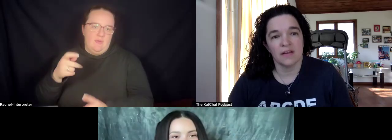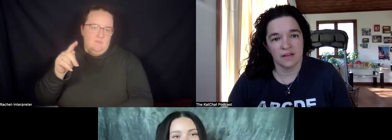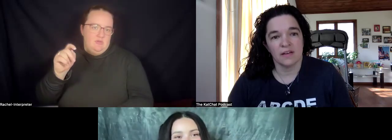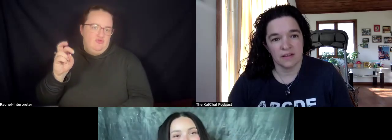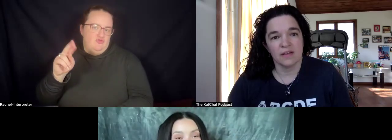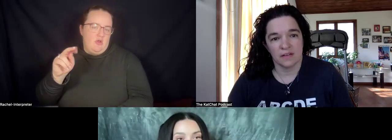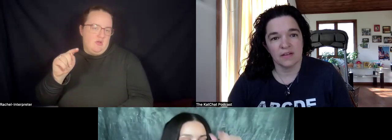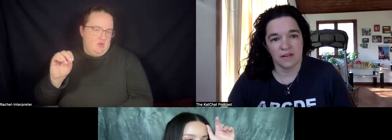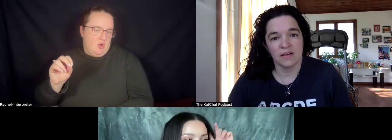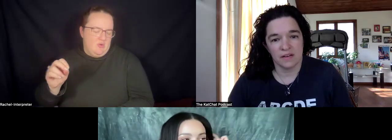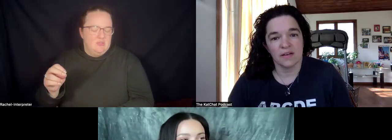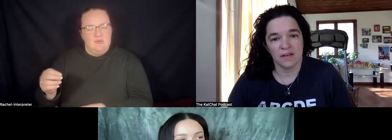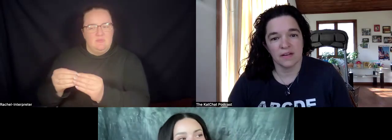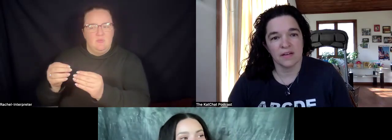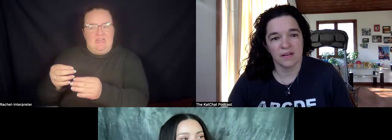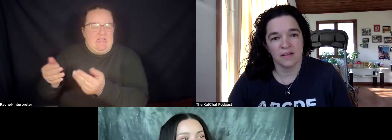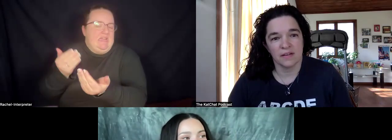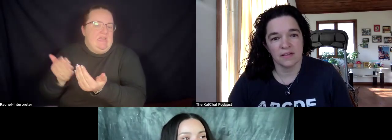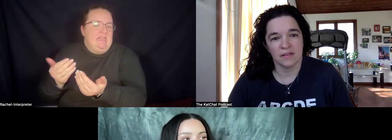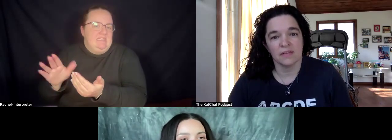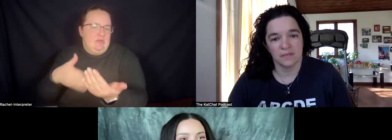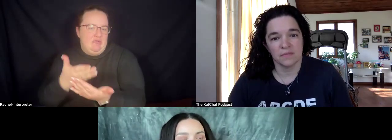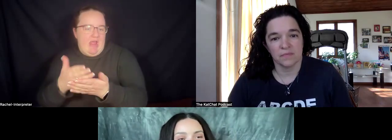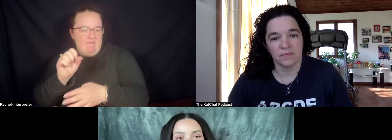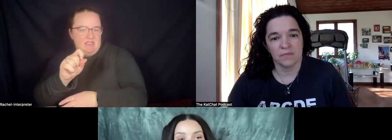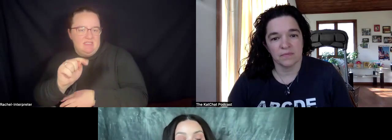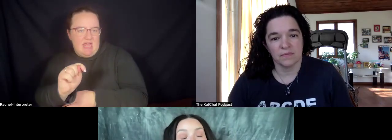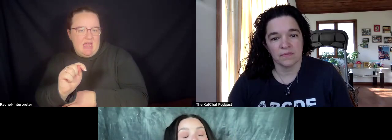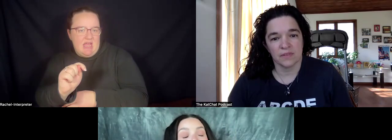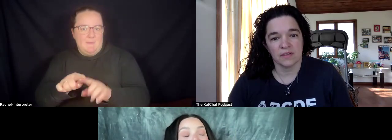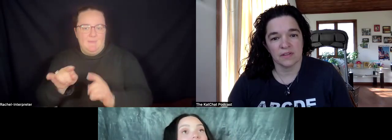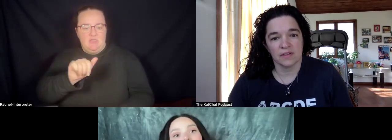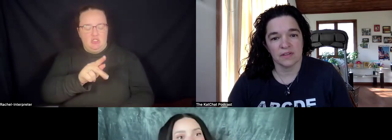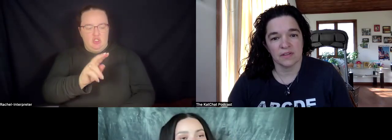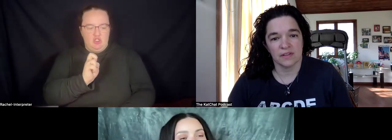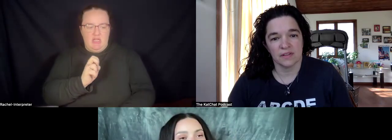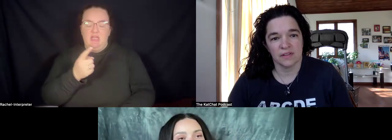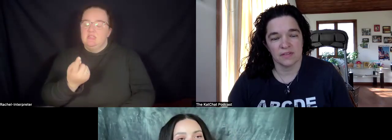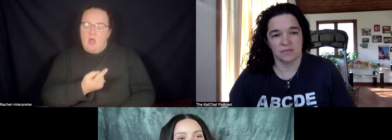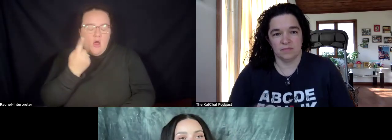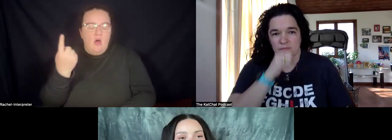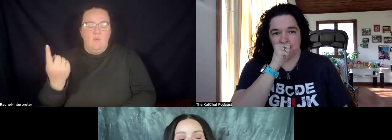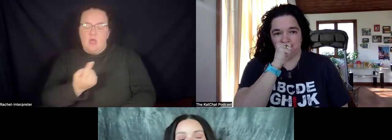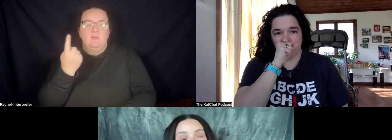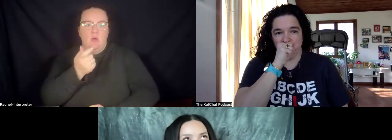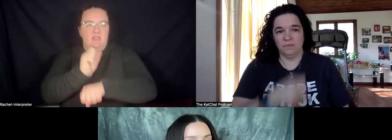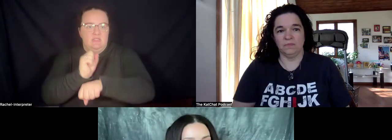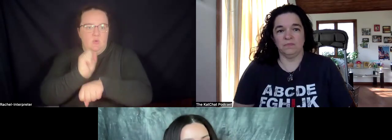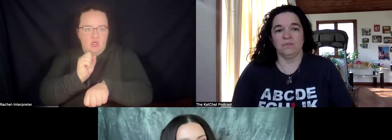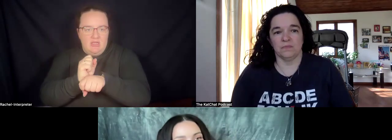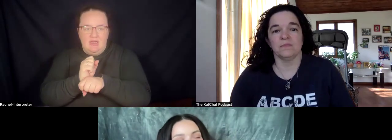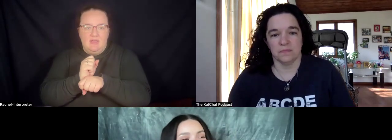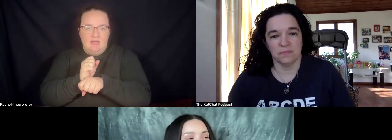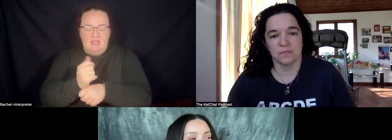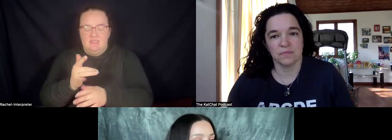were perhaps more simple, but Jake Epstein is consistently working. He's very incredibly